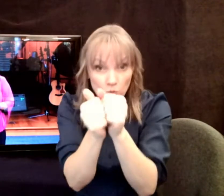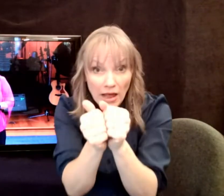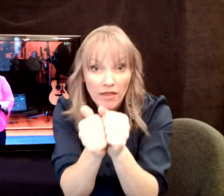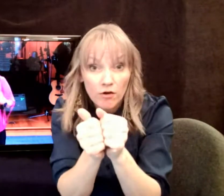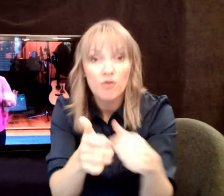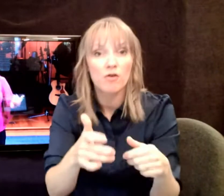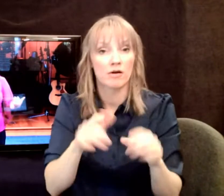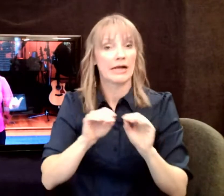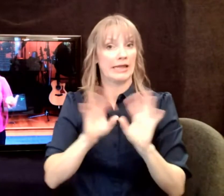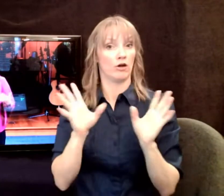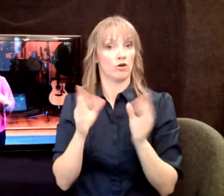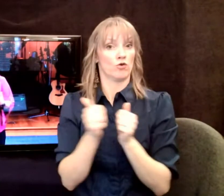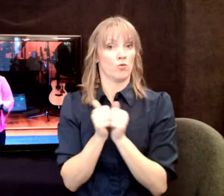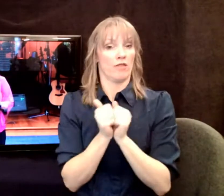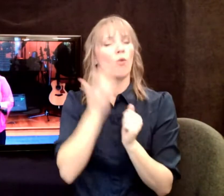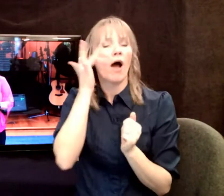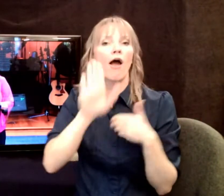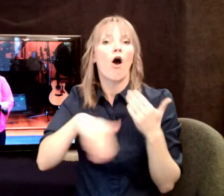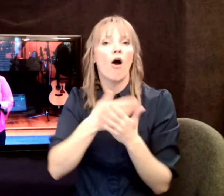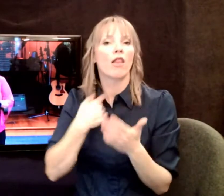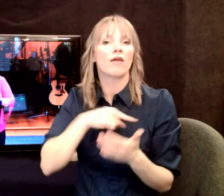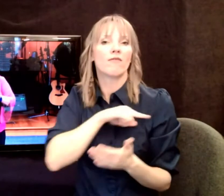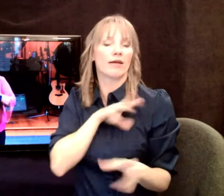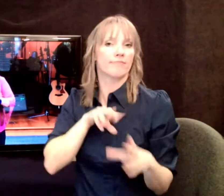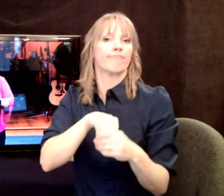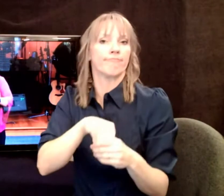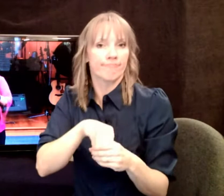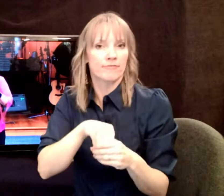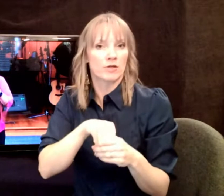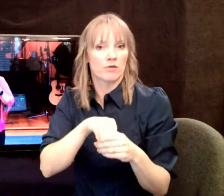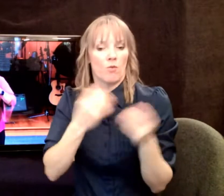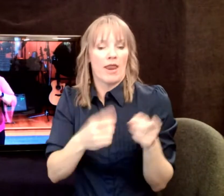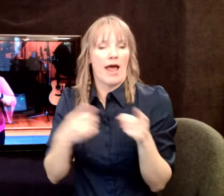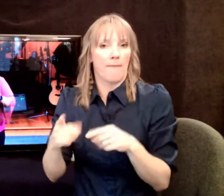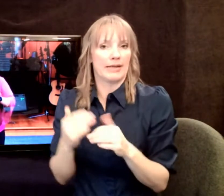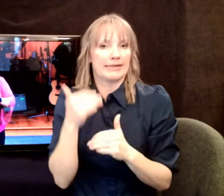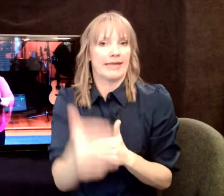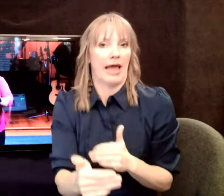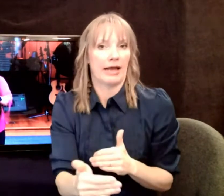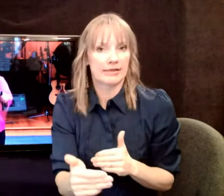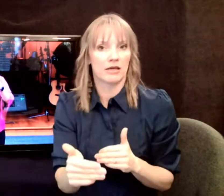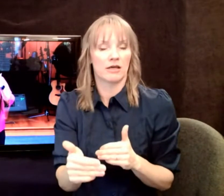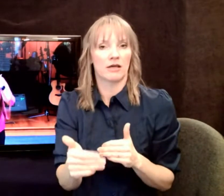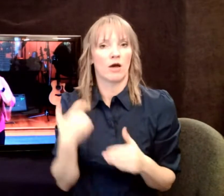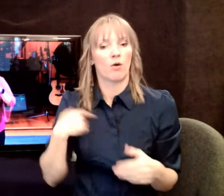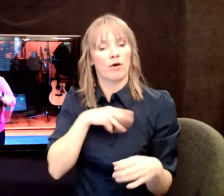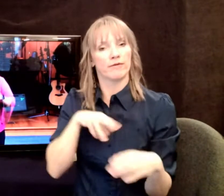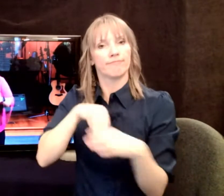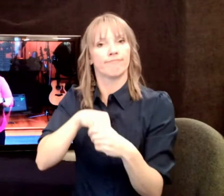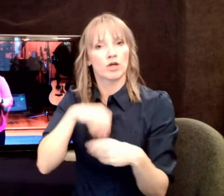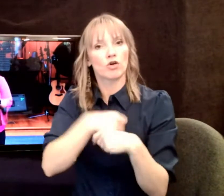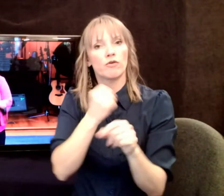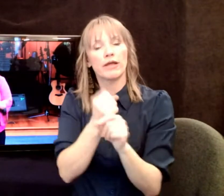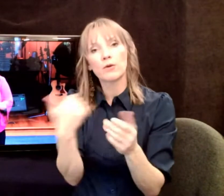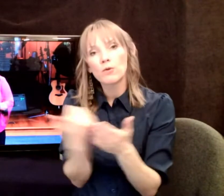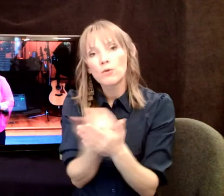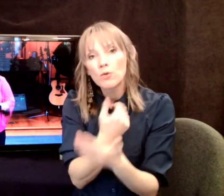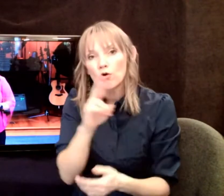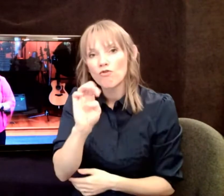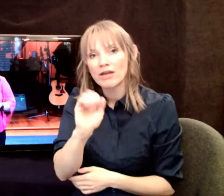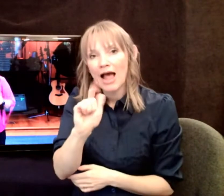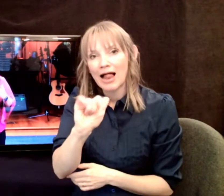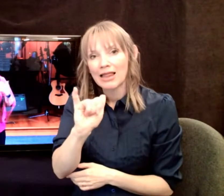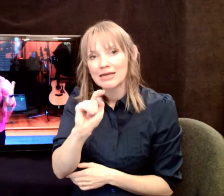because all of us are a part of what's next and creating a new reality and creating